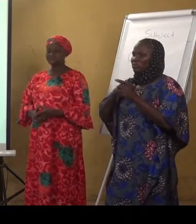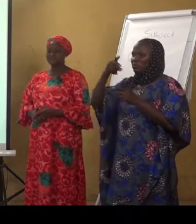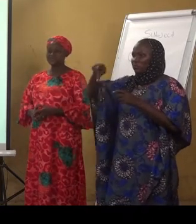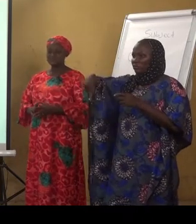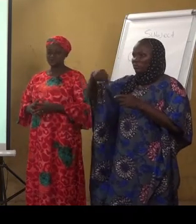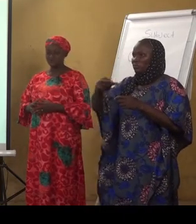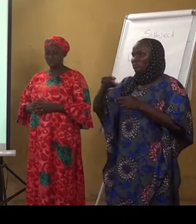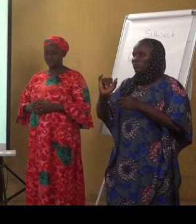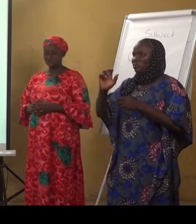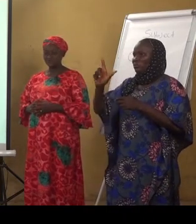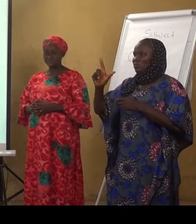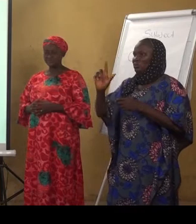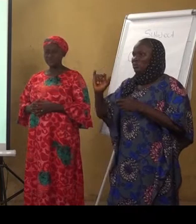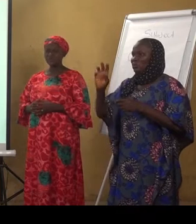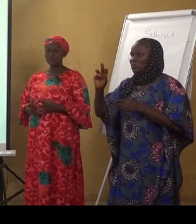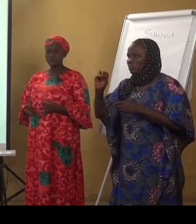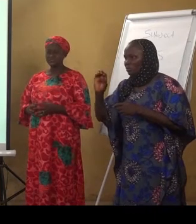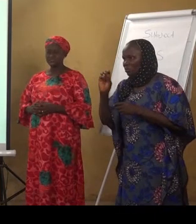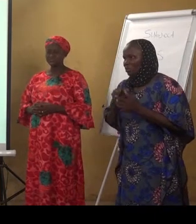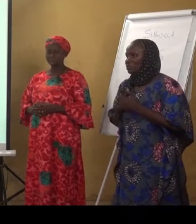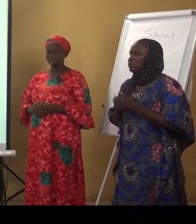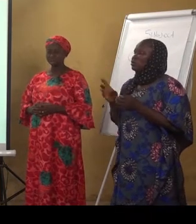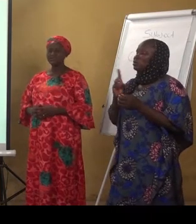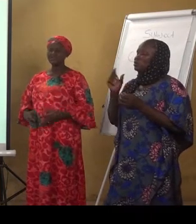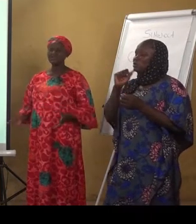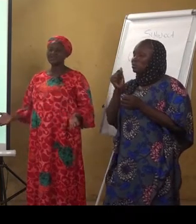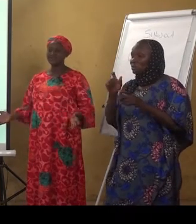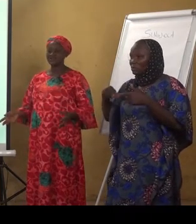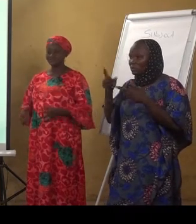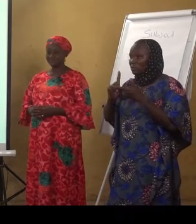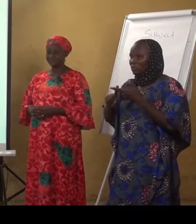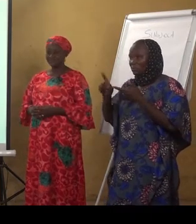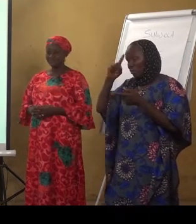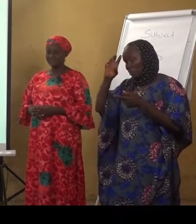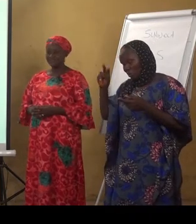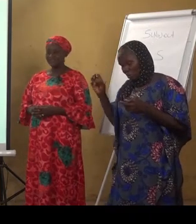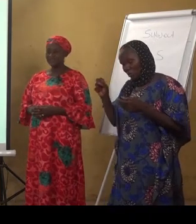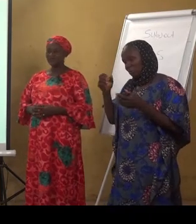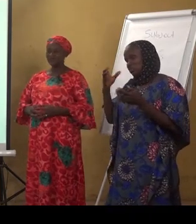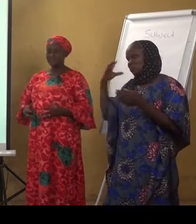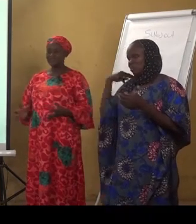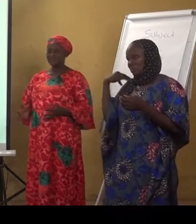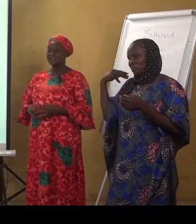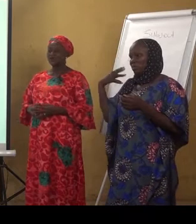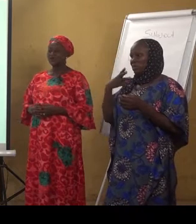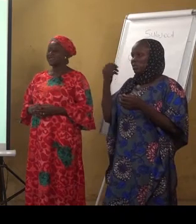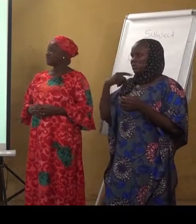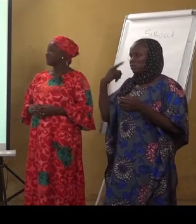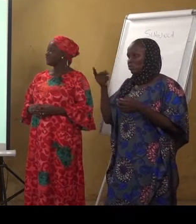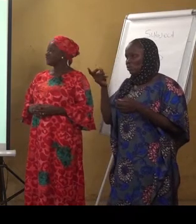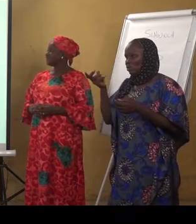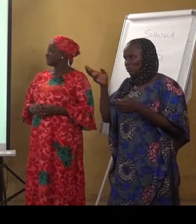his master that he was sorry. What did he do? He ran away. When he ran